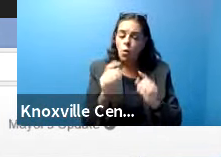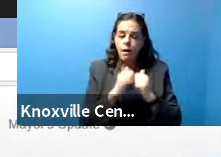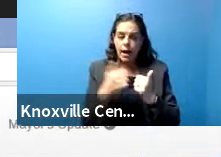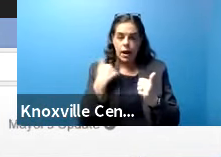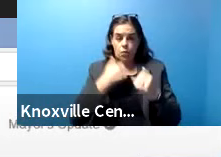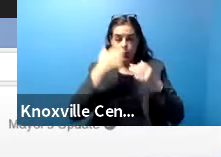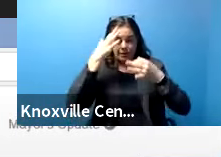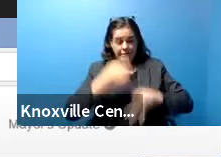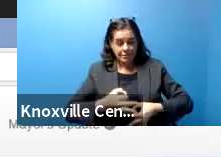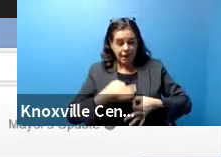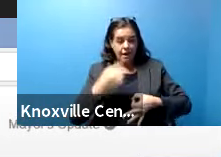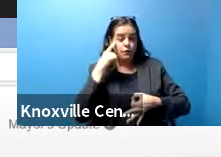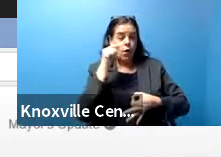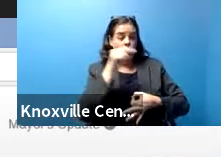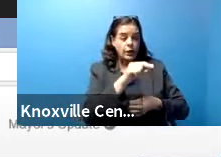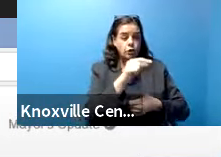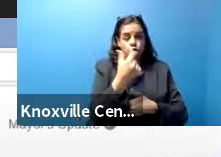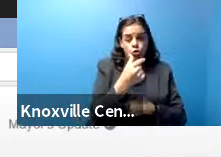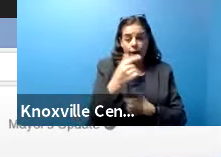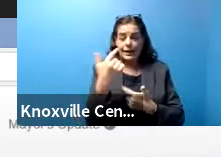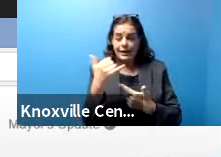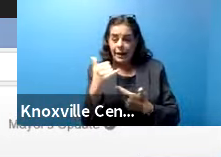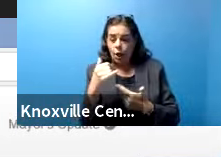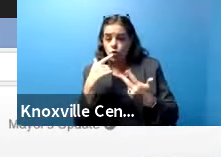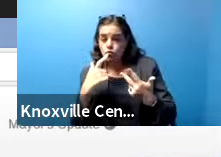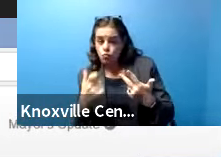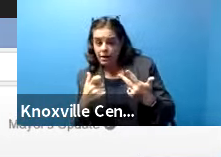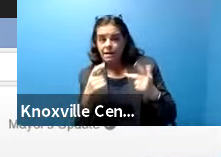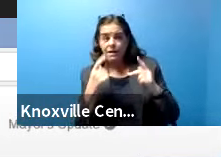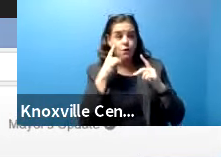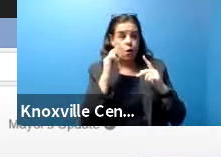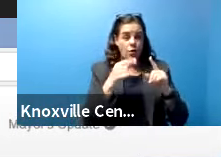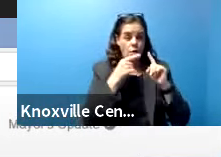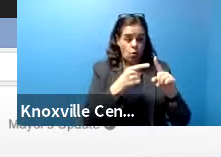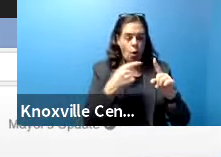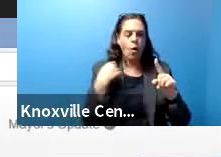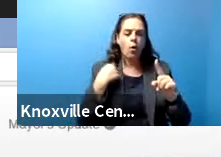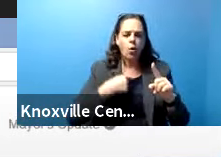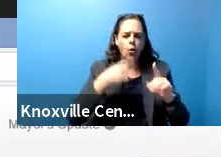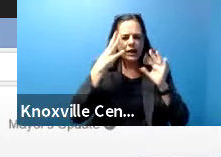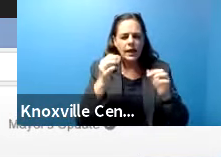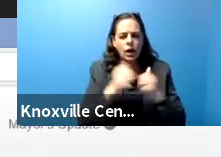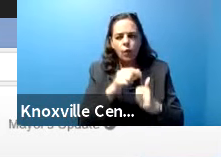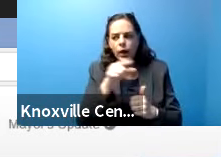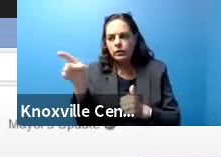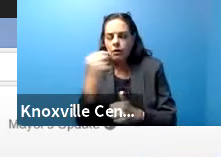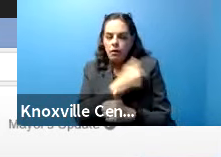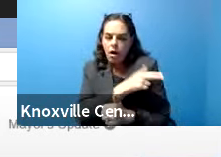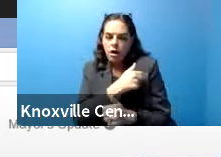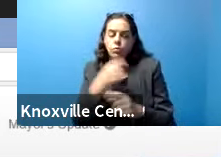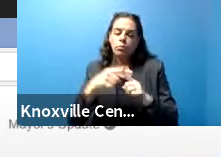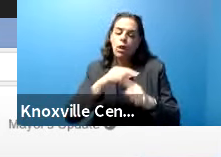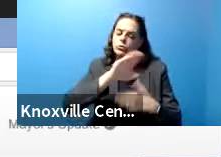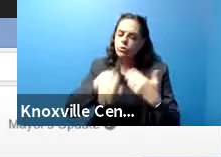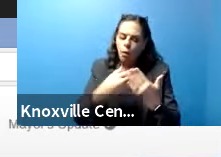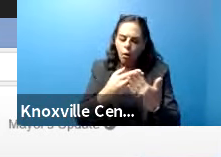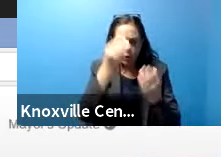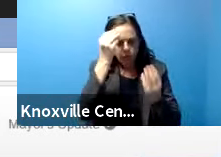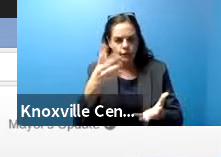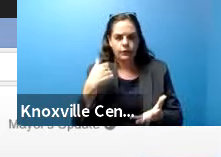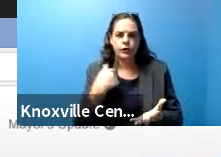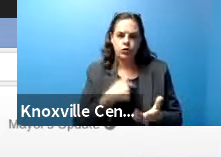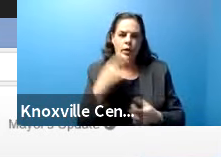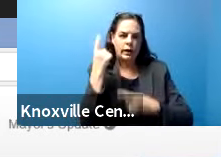this benchmark as green, yellow, or red are made in concert with our hospital partners, as well as taking all of the data into